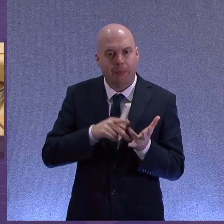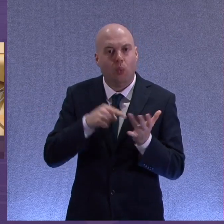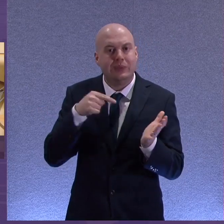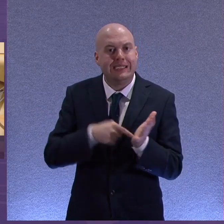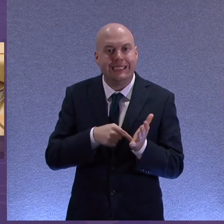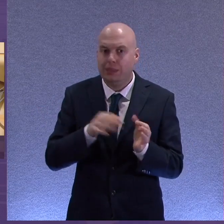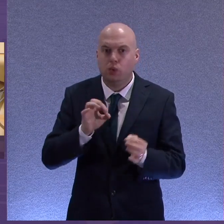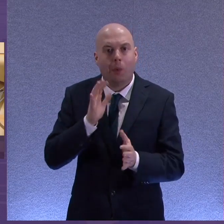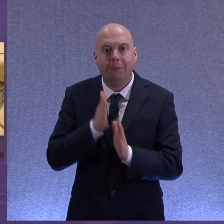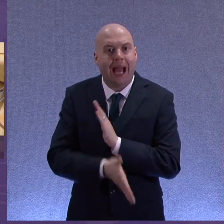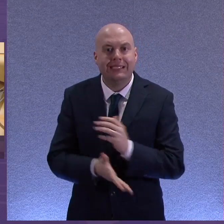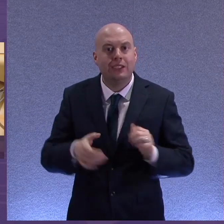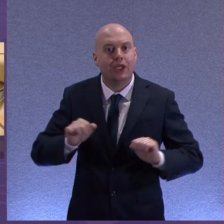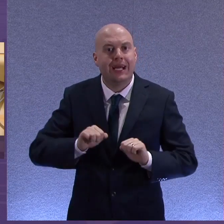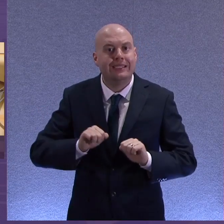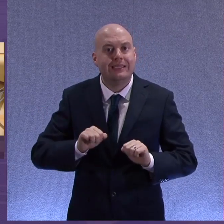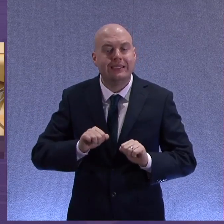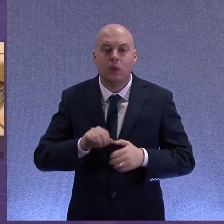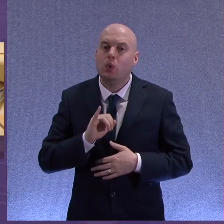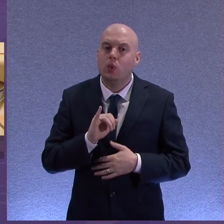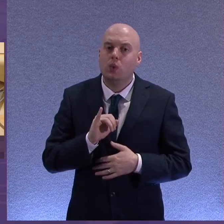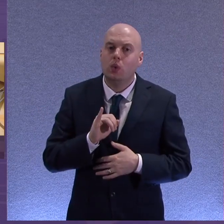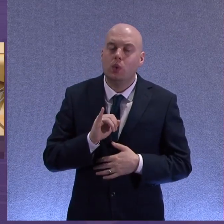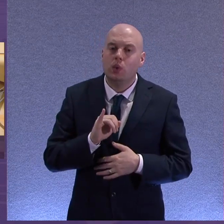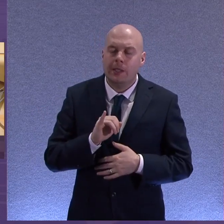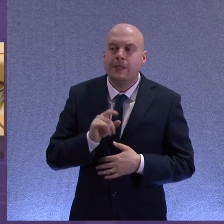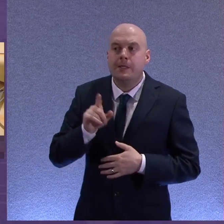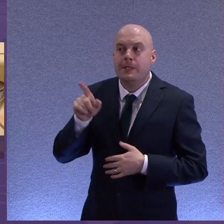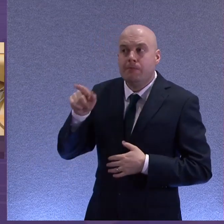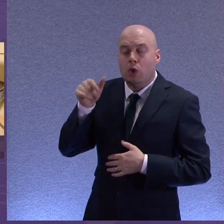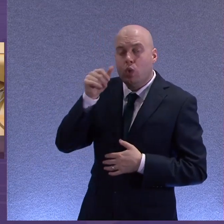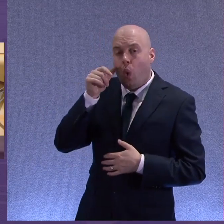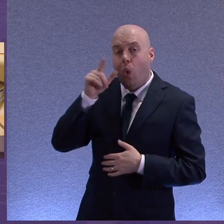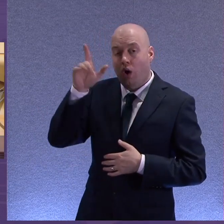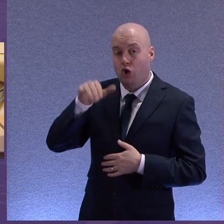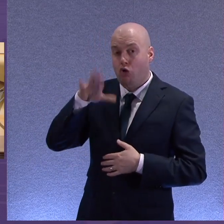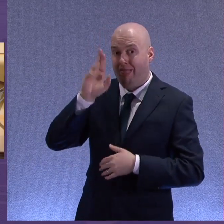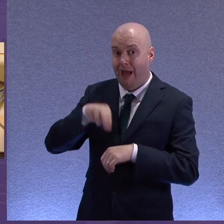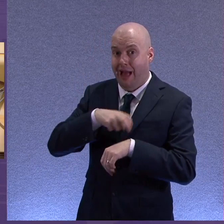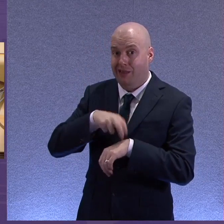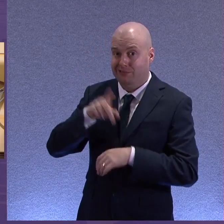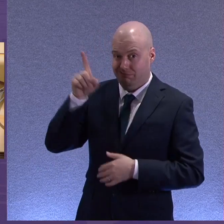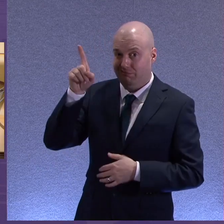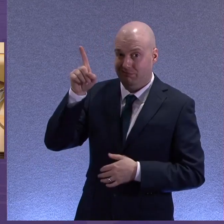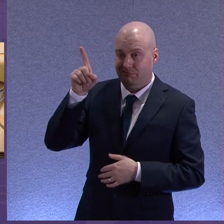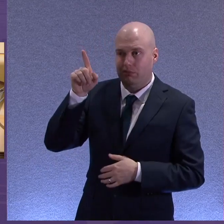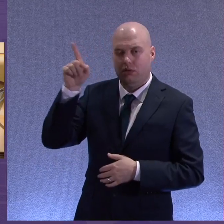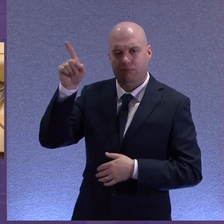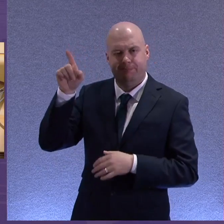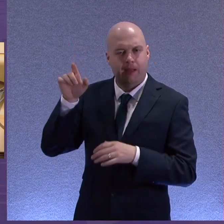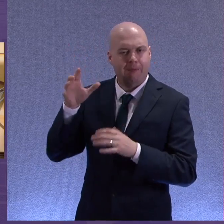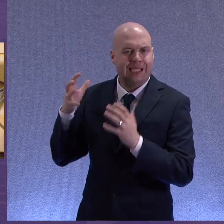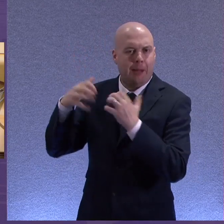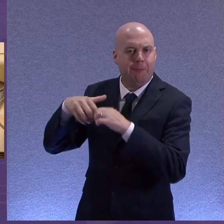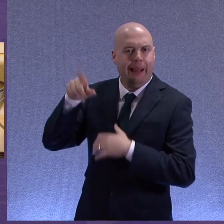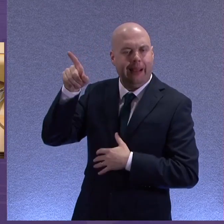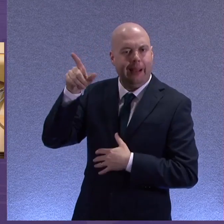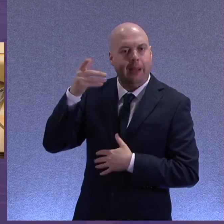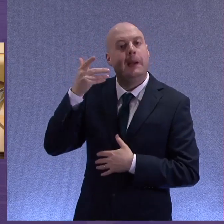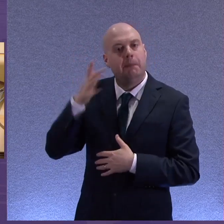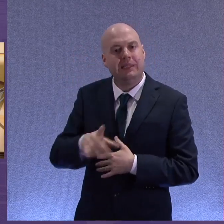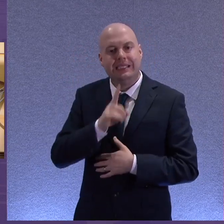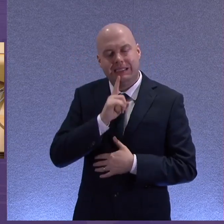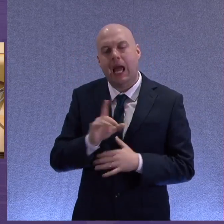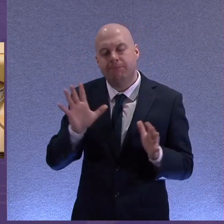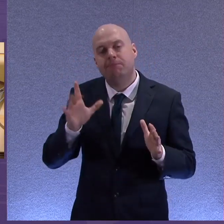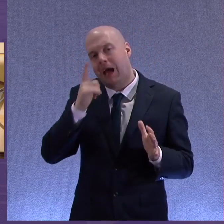MOT. The member may be aware that in Northern Ireland, where they have pillars around this, that the Northern Irish Assembly have given an exemption